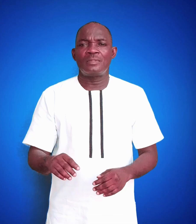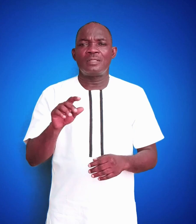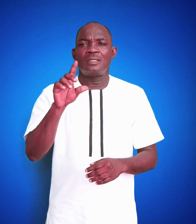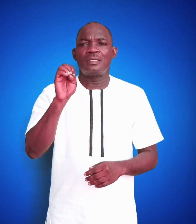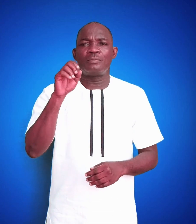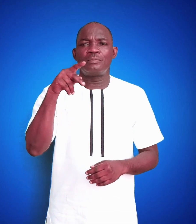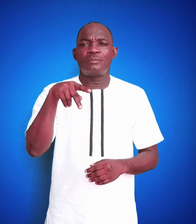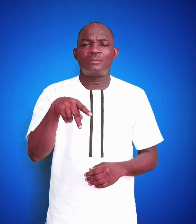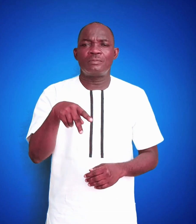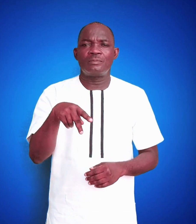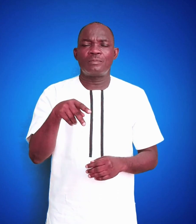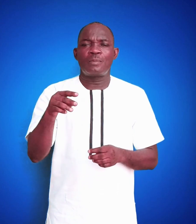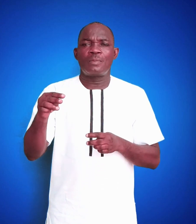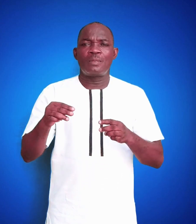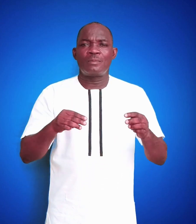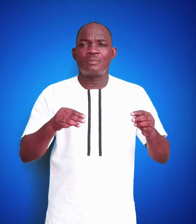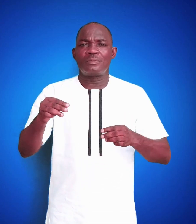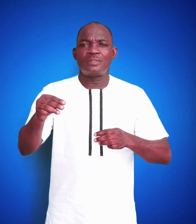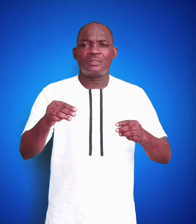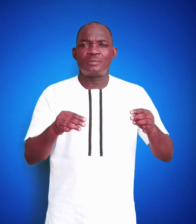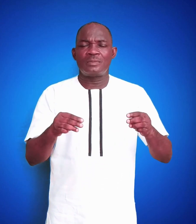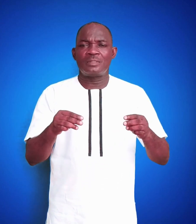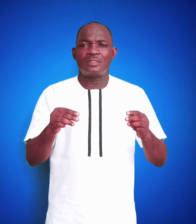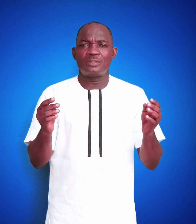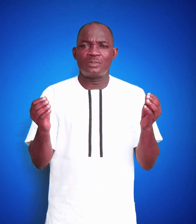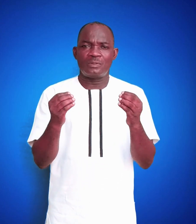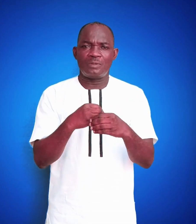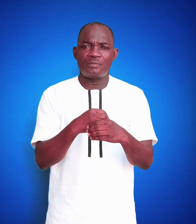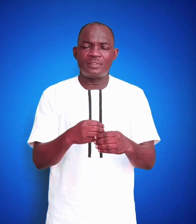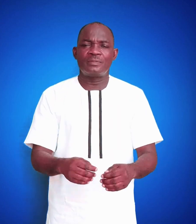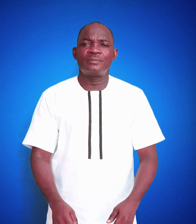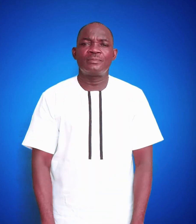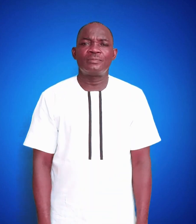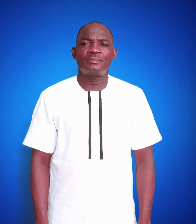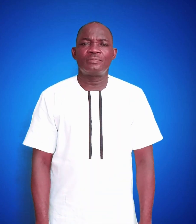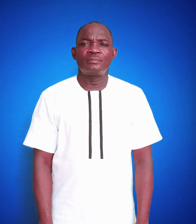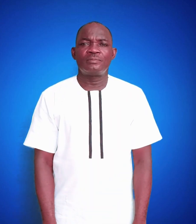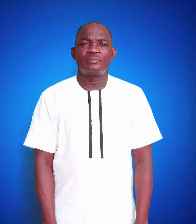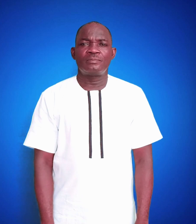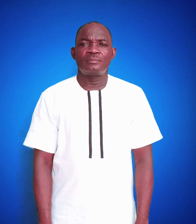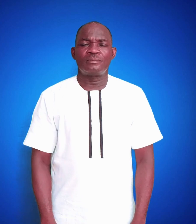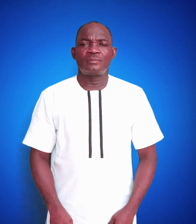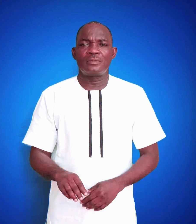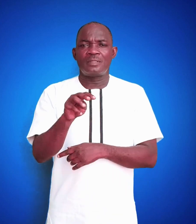LEAP Management Secretariat;